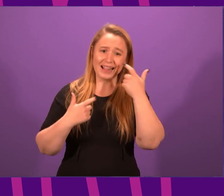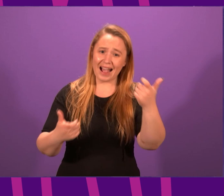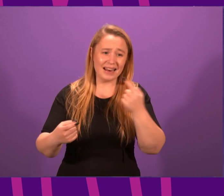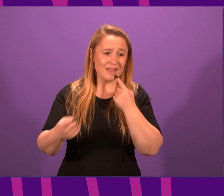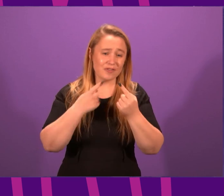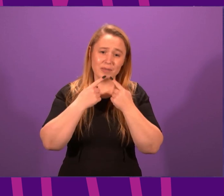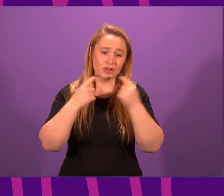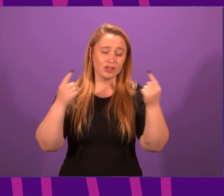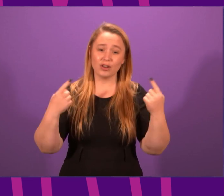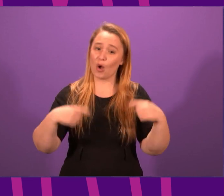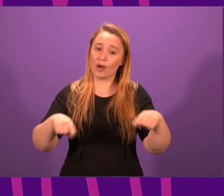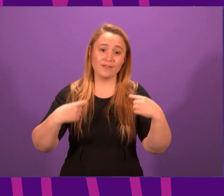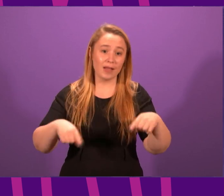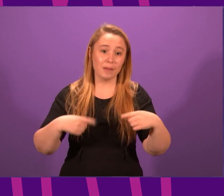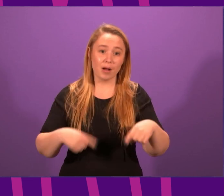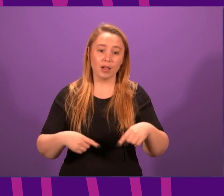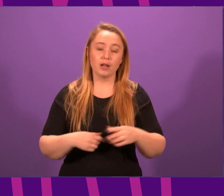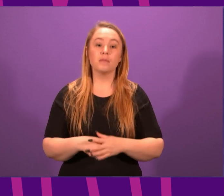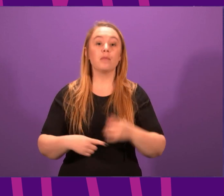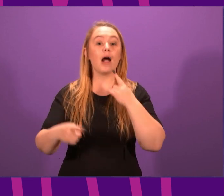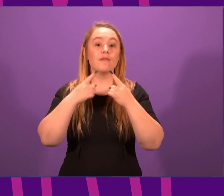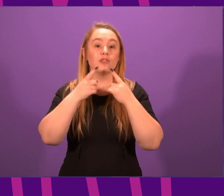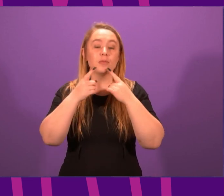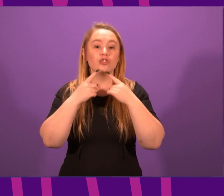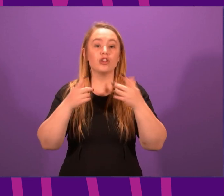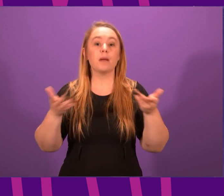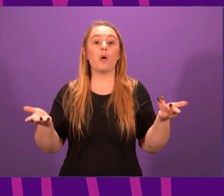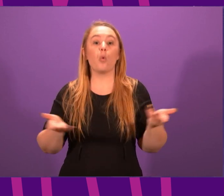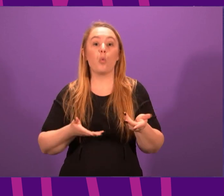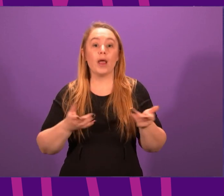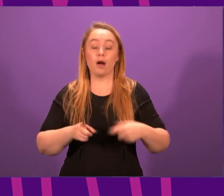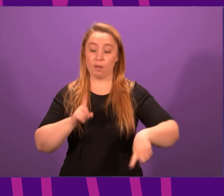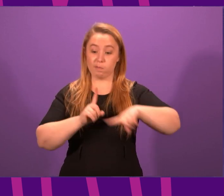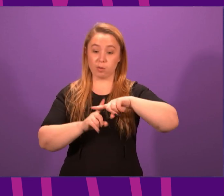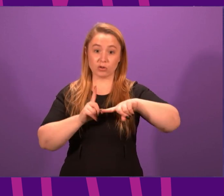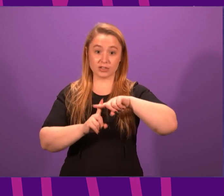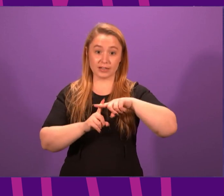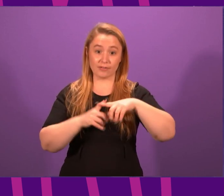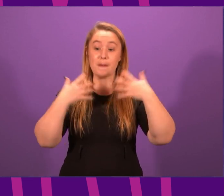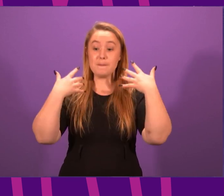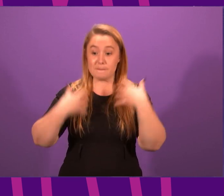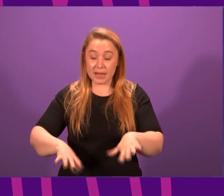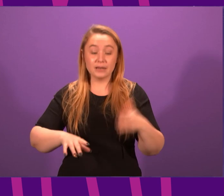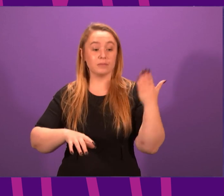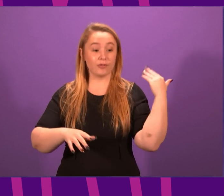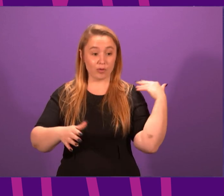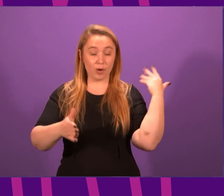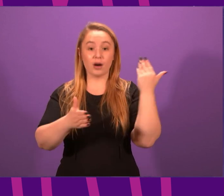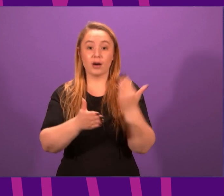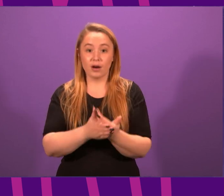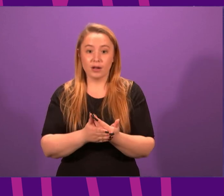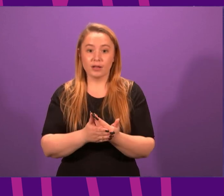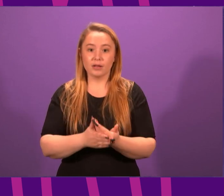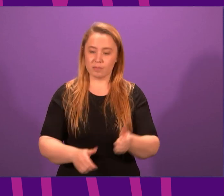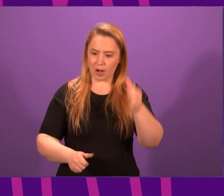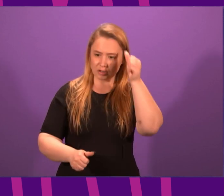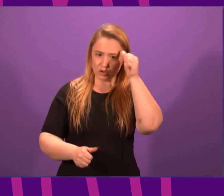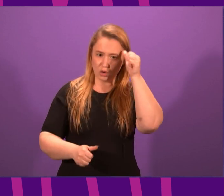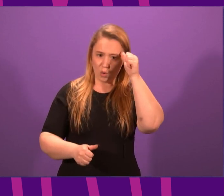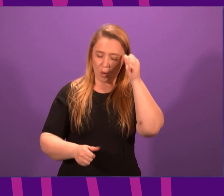that information. We can have the information about where people who have tested positive have been. It's not possible to